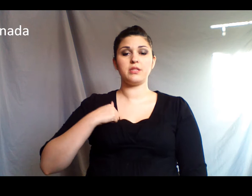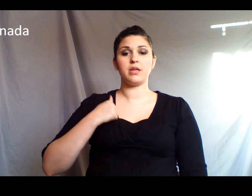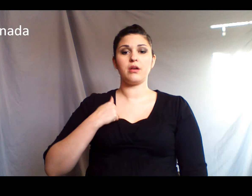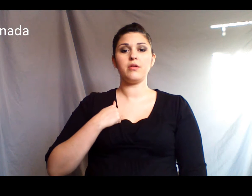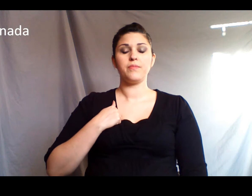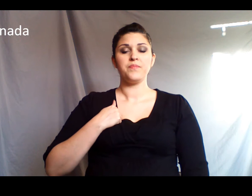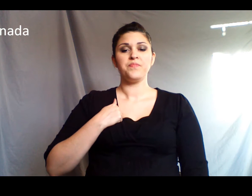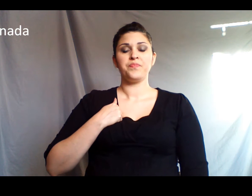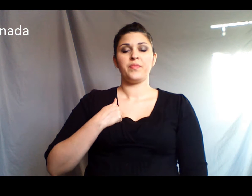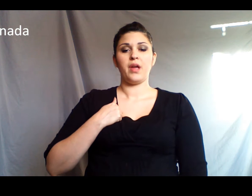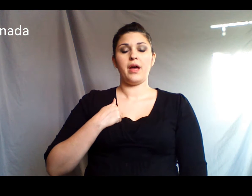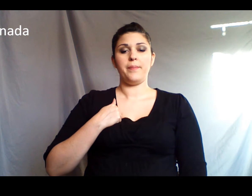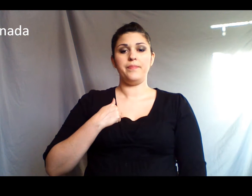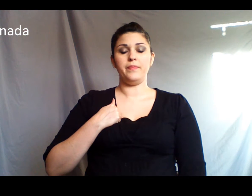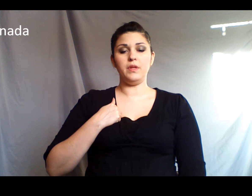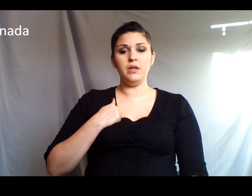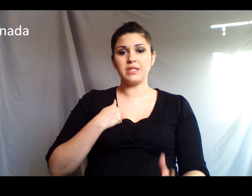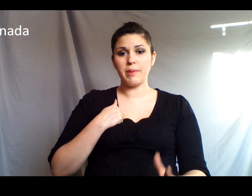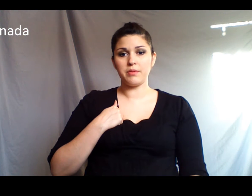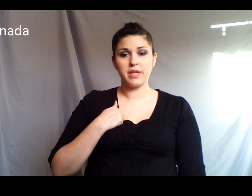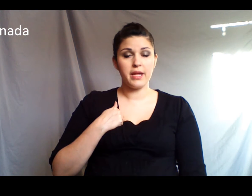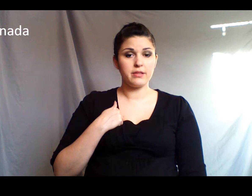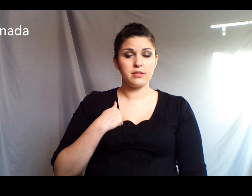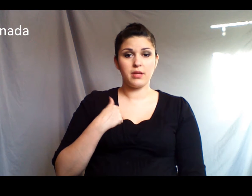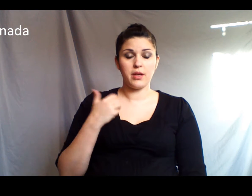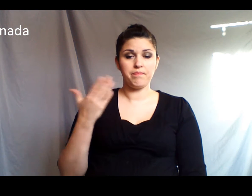here. Some people say it's